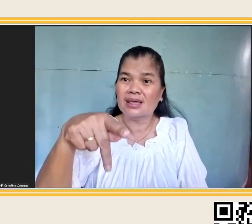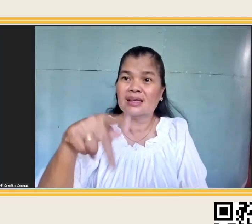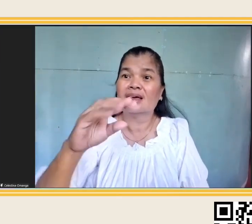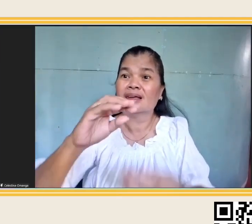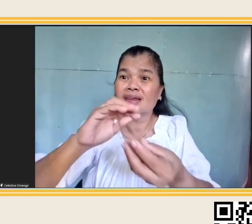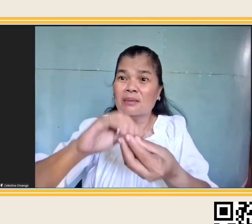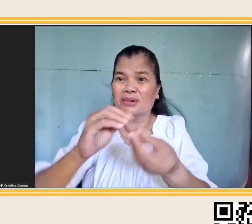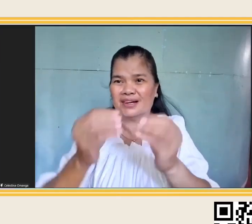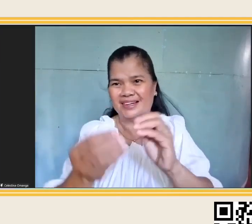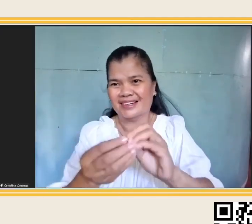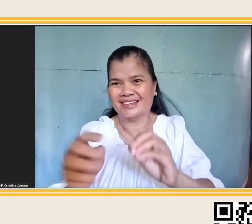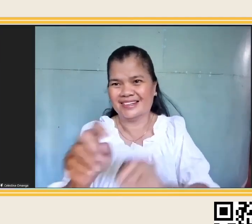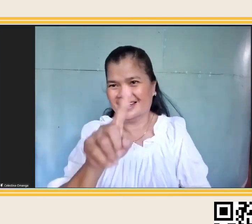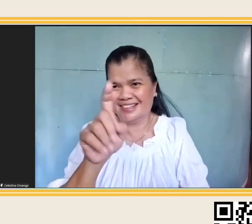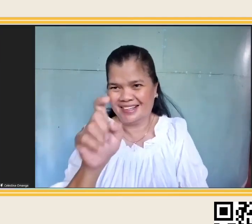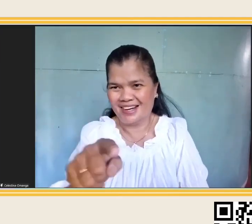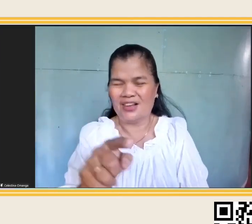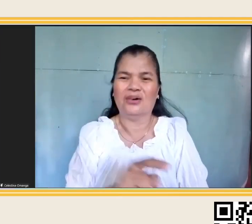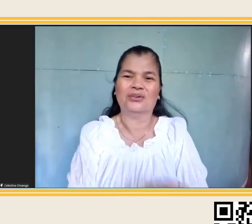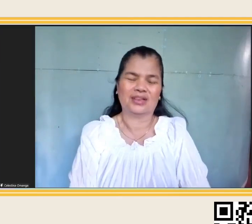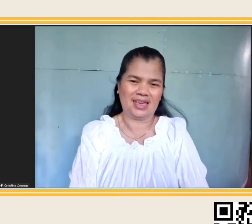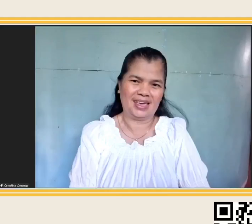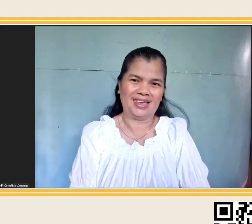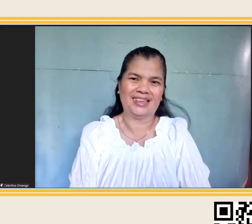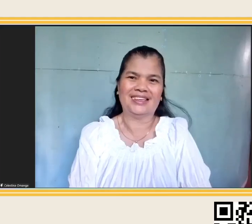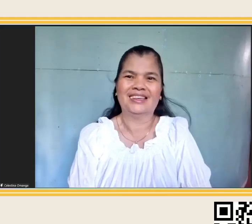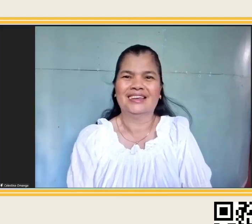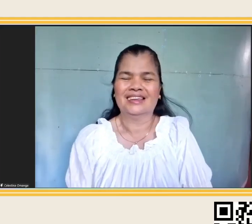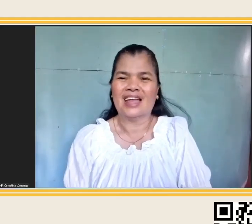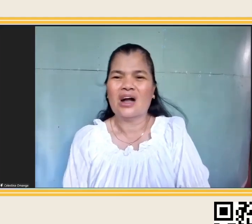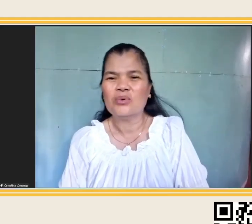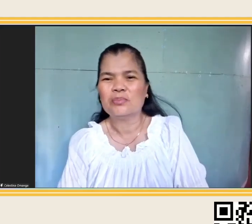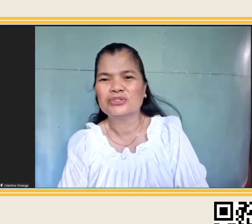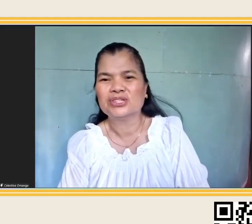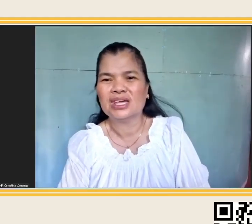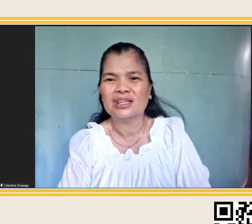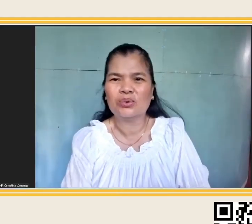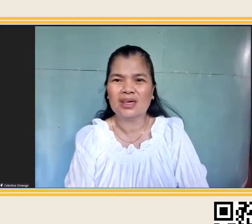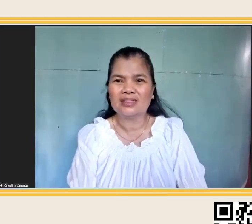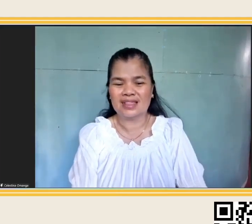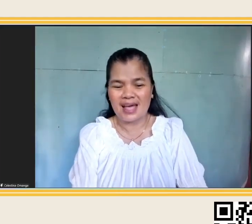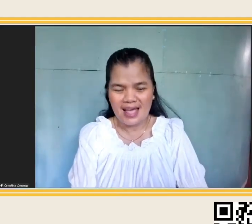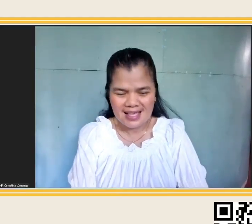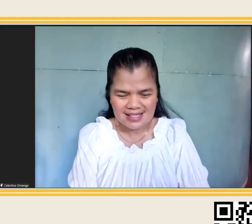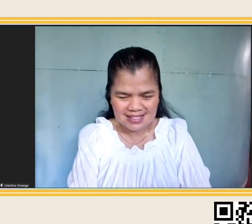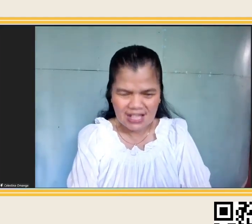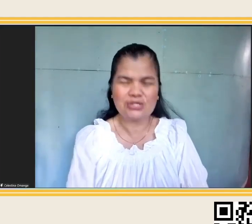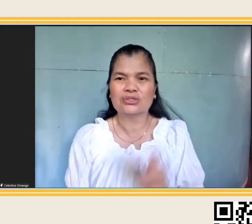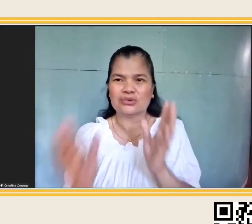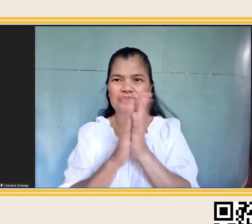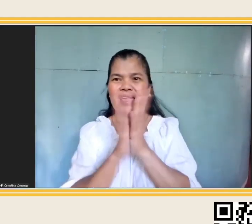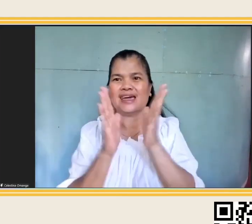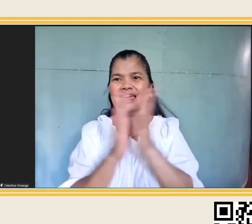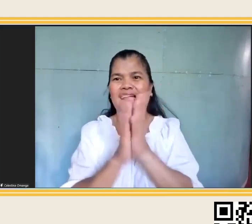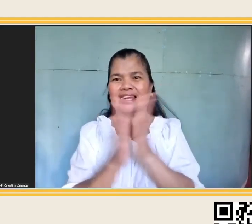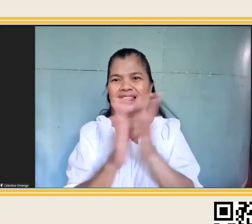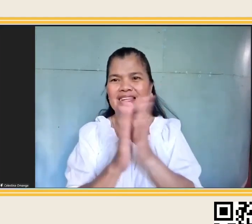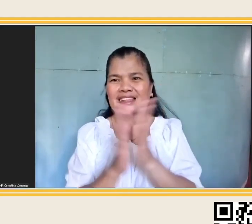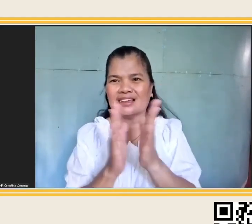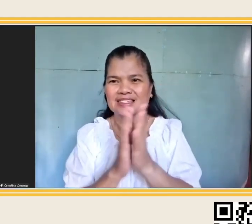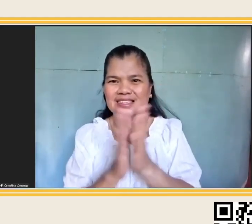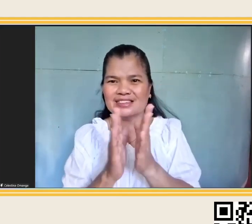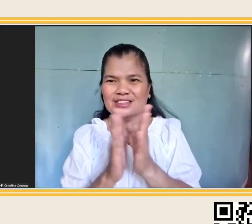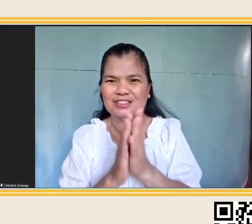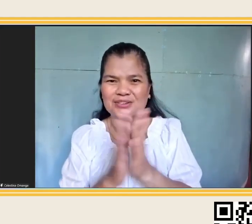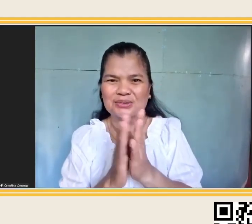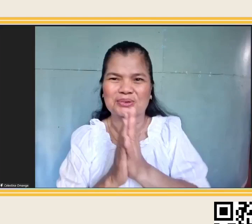CP number? Okay. Now we proceed with the session 2. Yay! Nakarating na